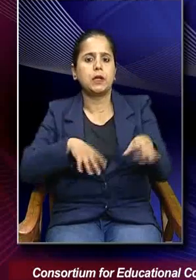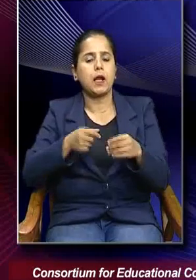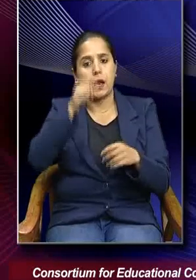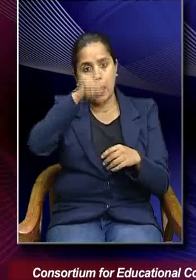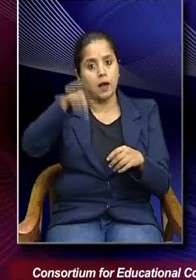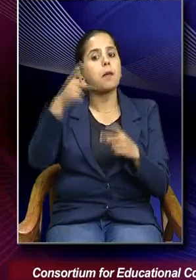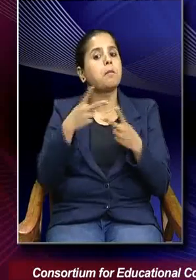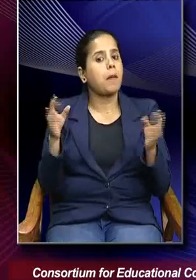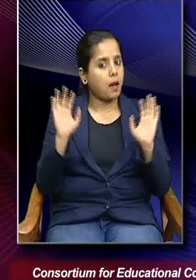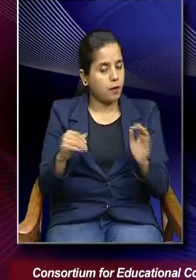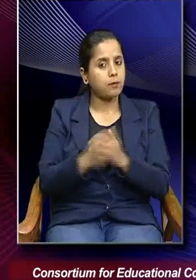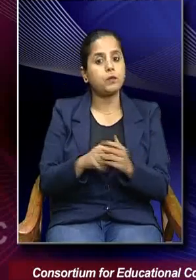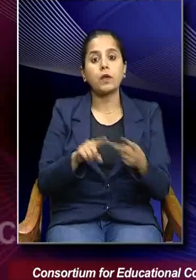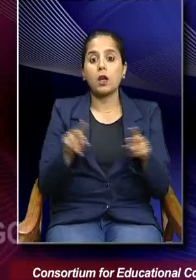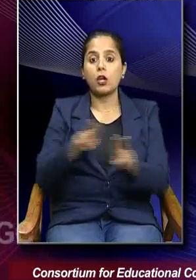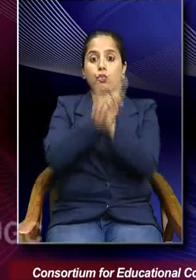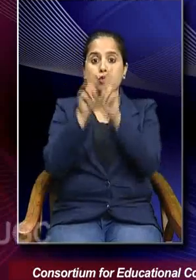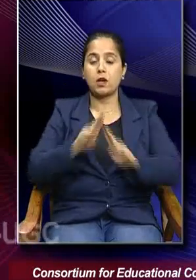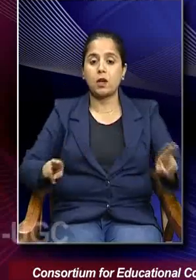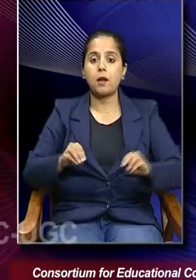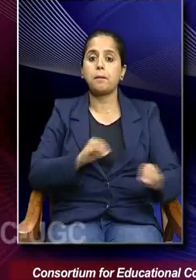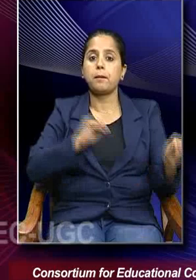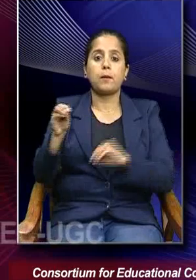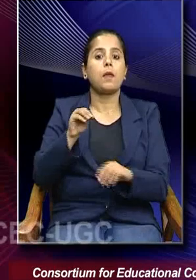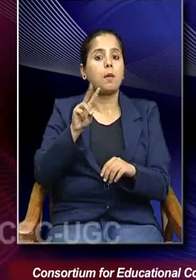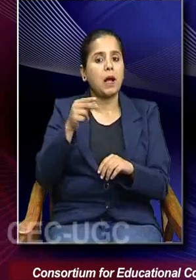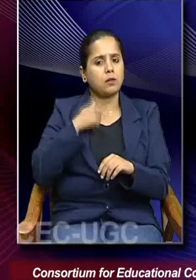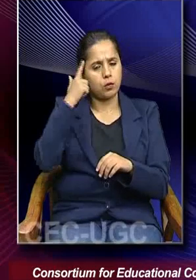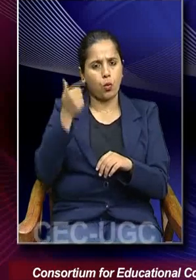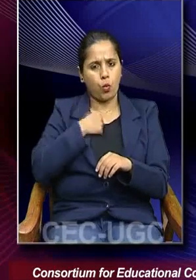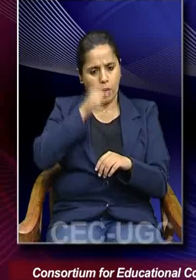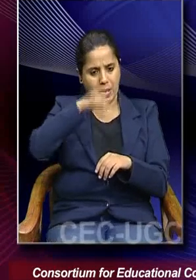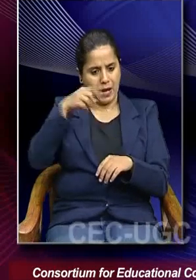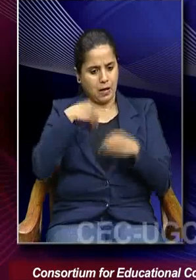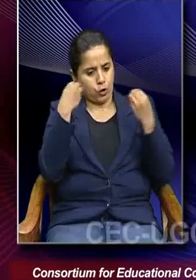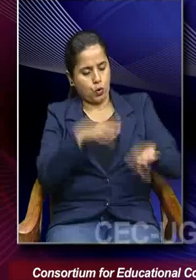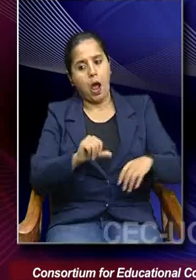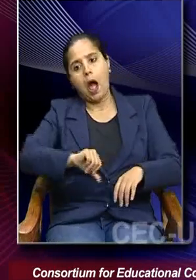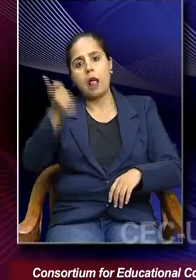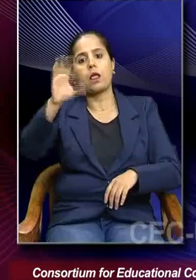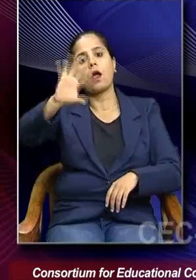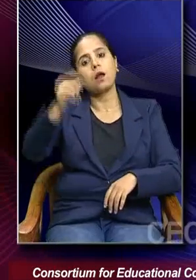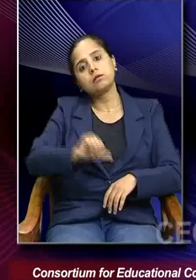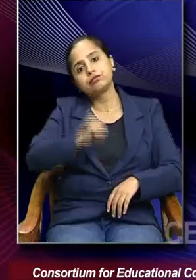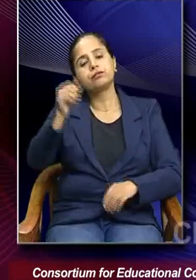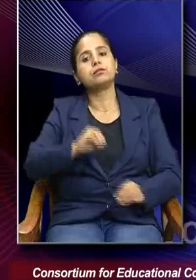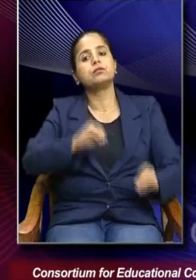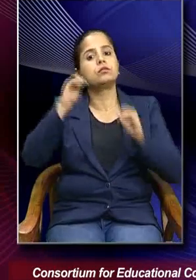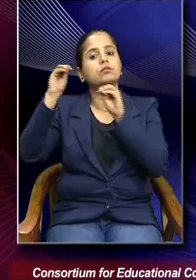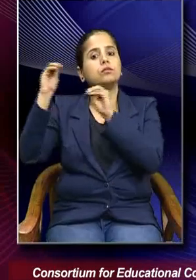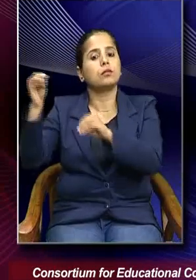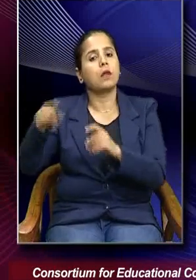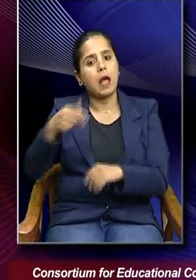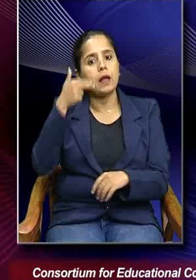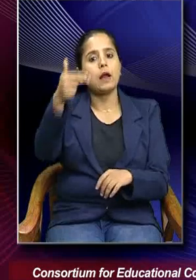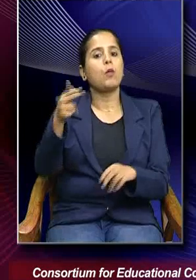areas. And international migration is when people leave one country and go to the other country, and the